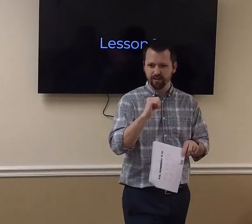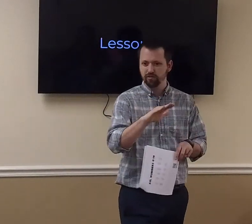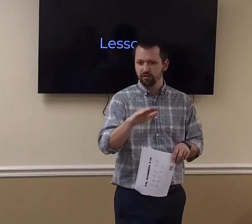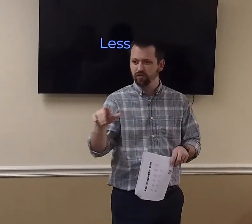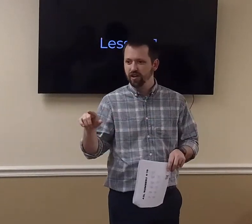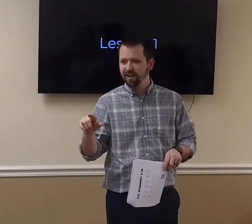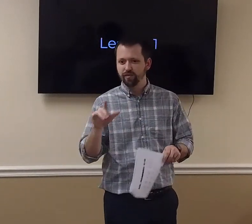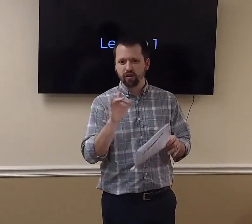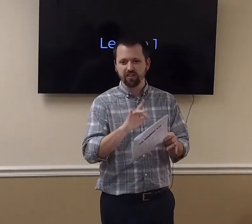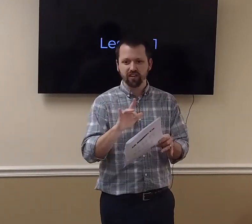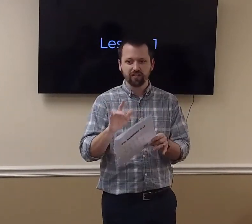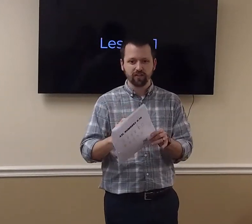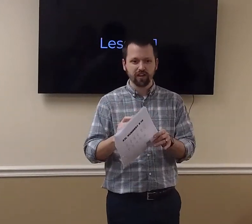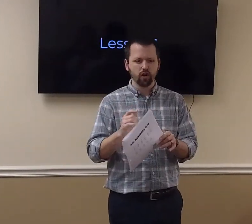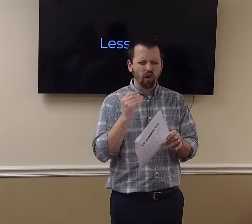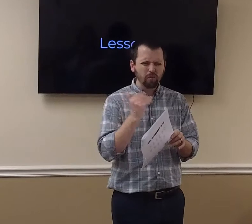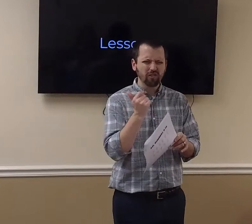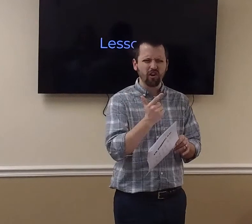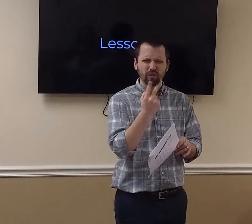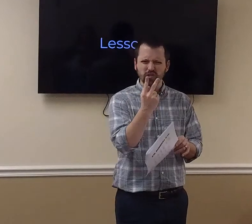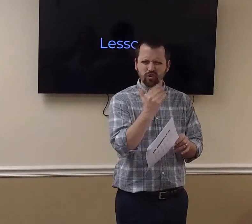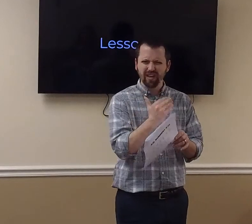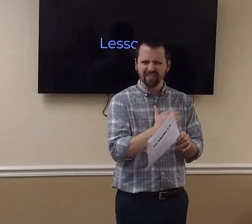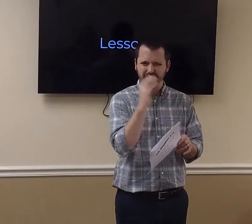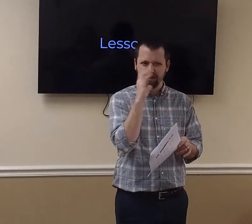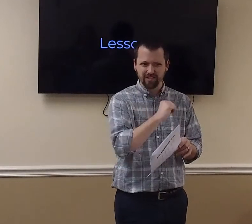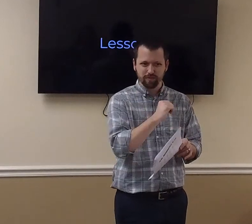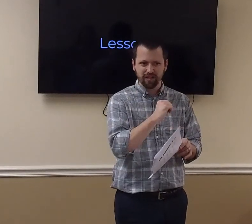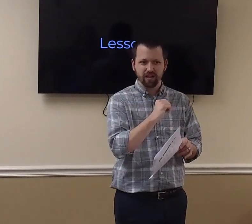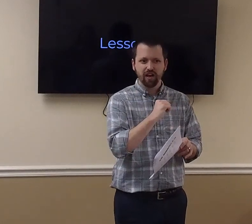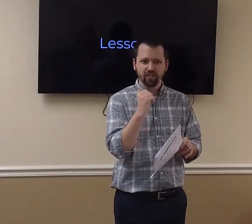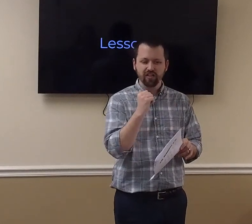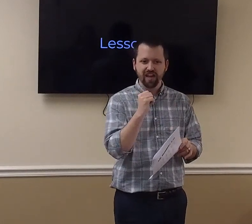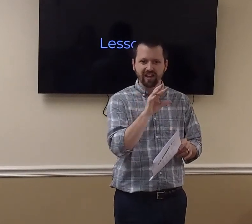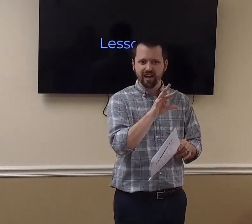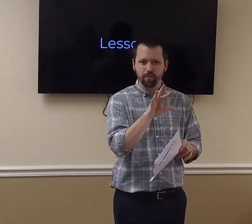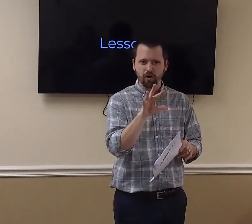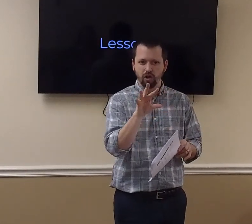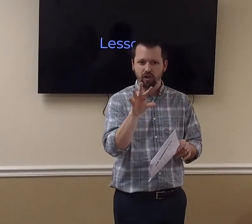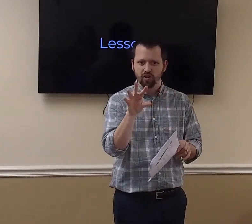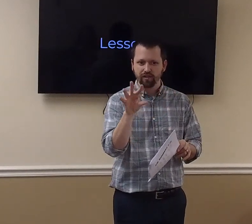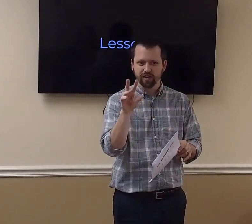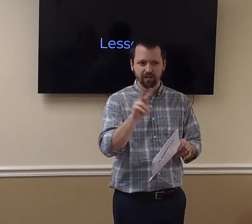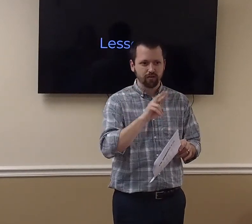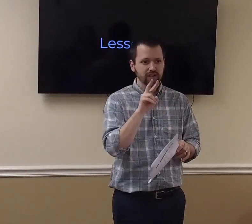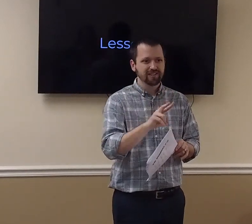to you, as well as a link to like almost all. There were 2 lessons I missed, but other than that, I got them all on video.